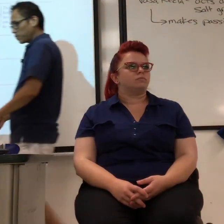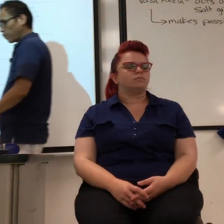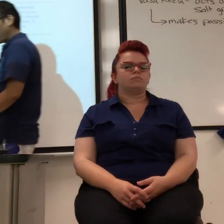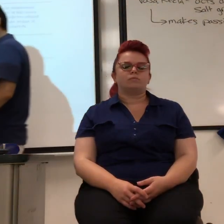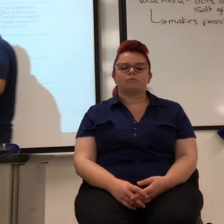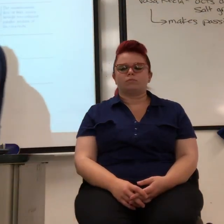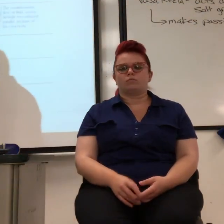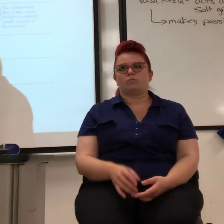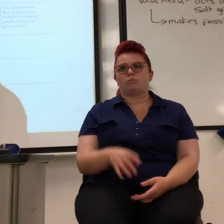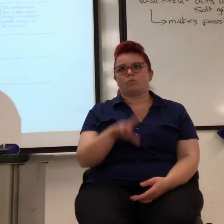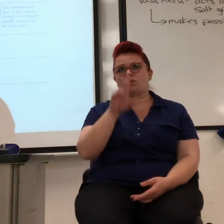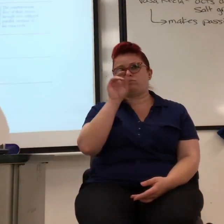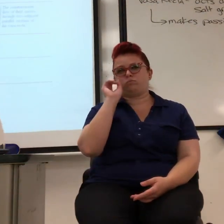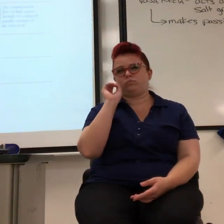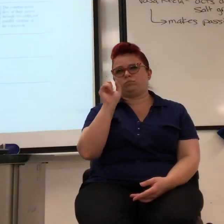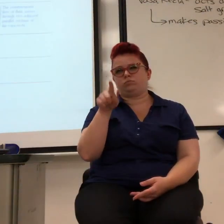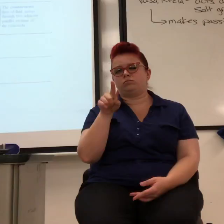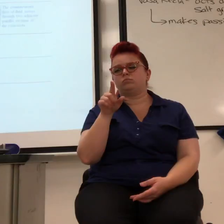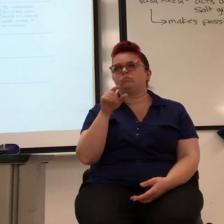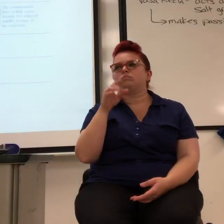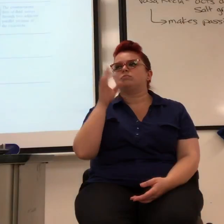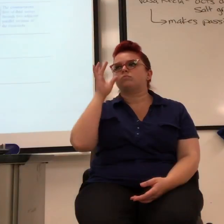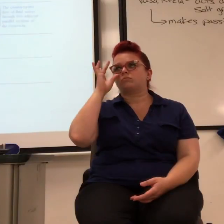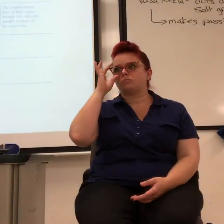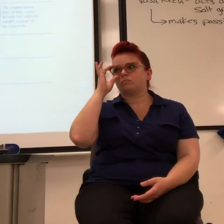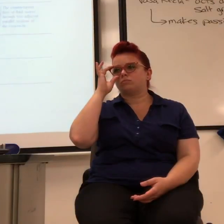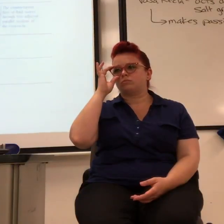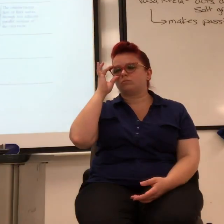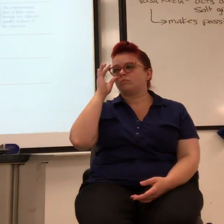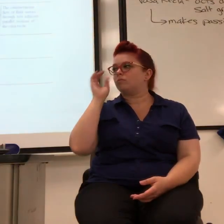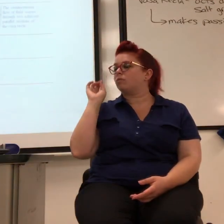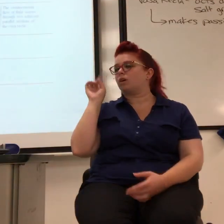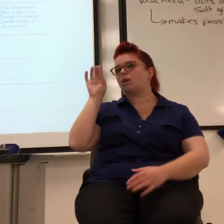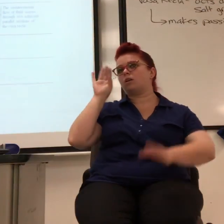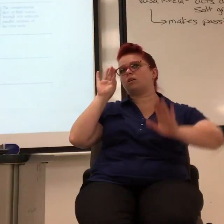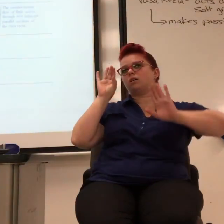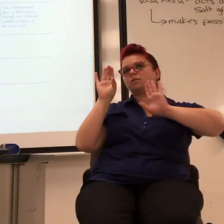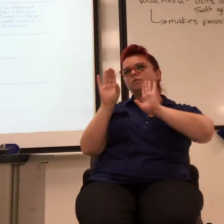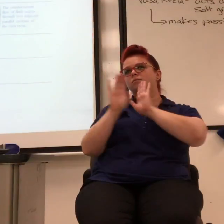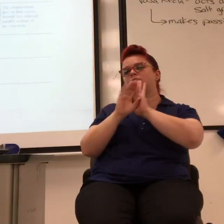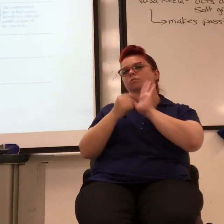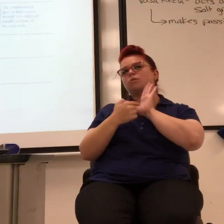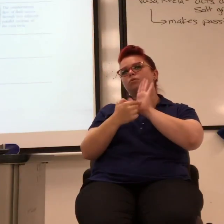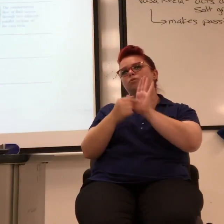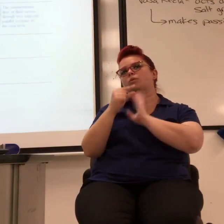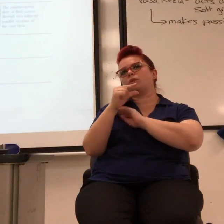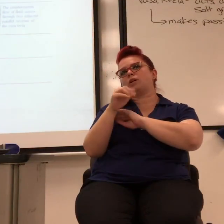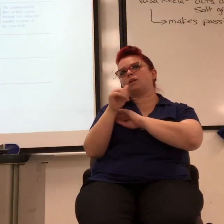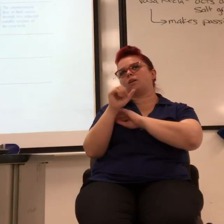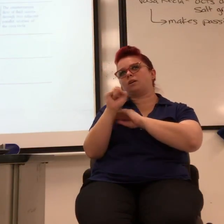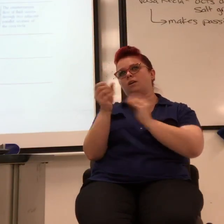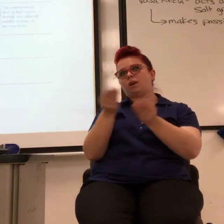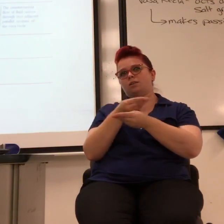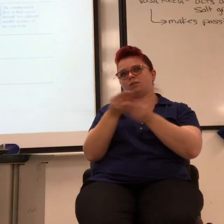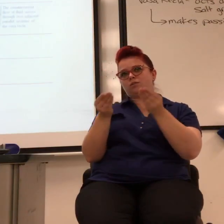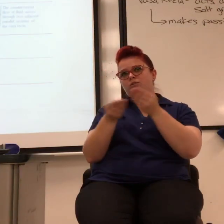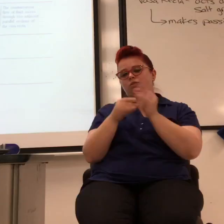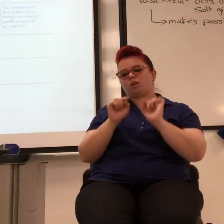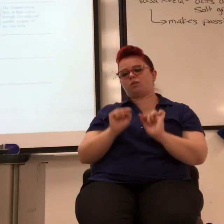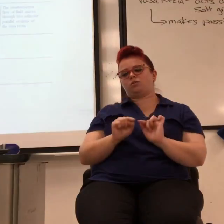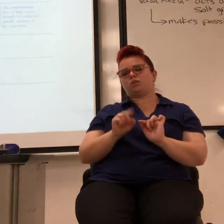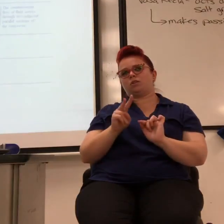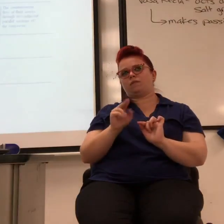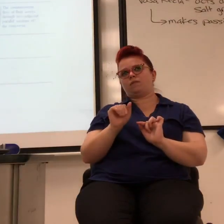Now, a question for you, aside from that, does this figure show gas exchange at the vasorecta, yes or